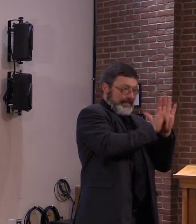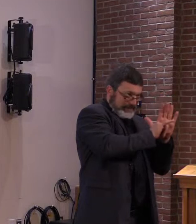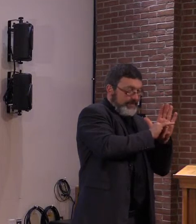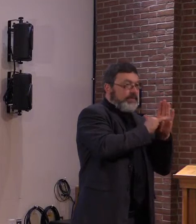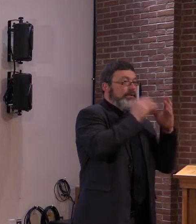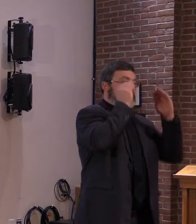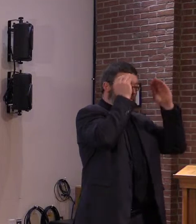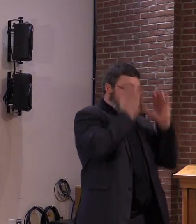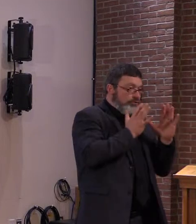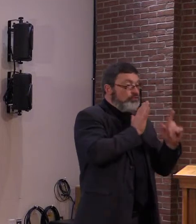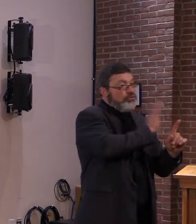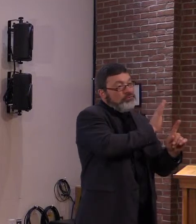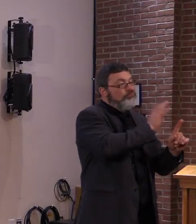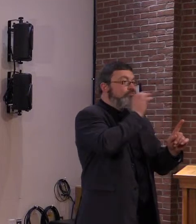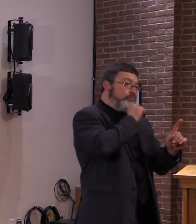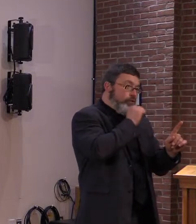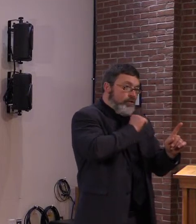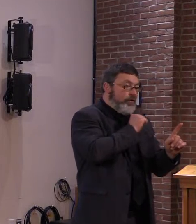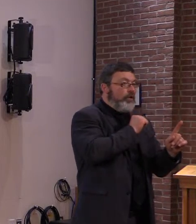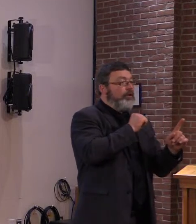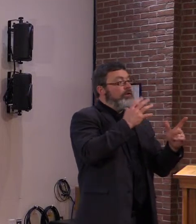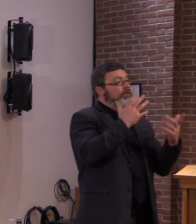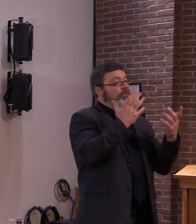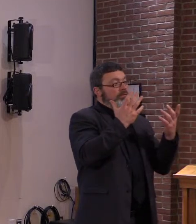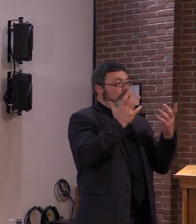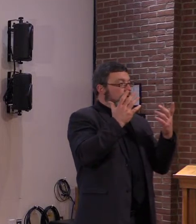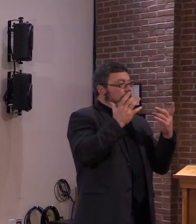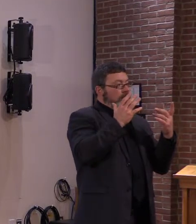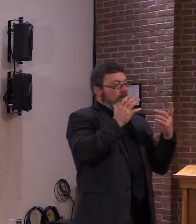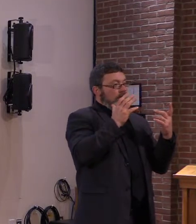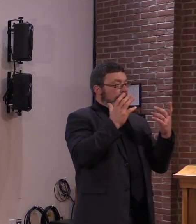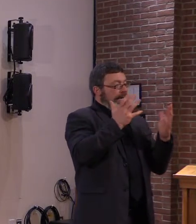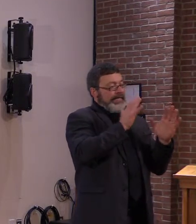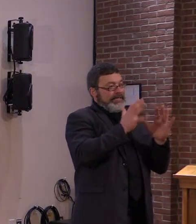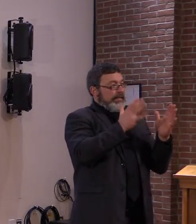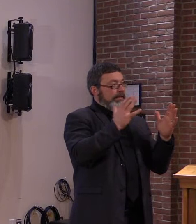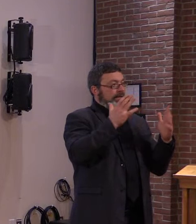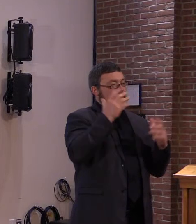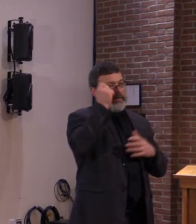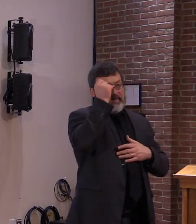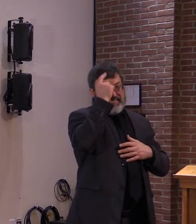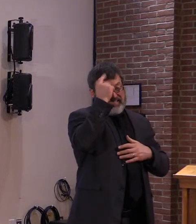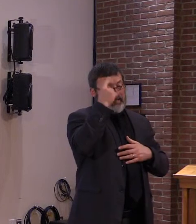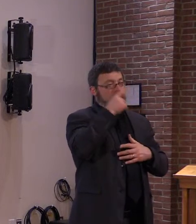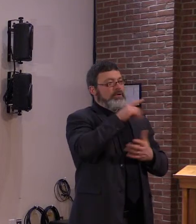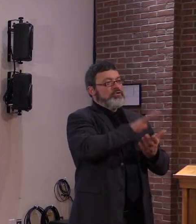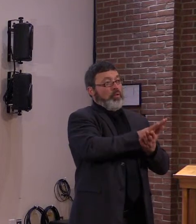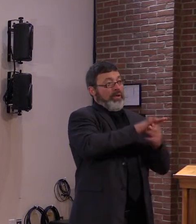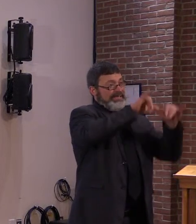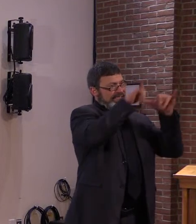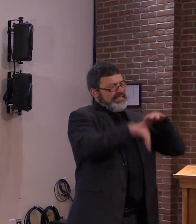obviously one connects with the individual who is now a